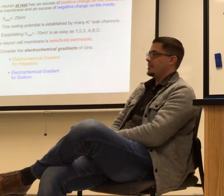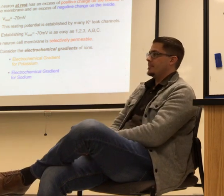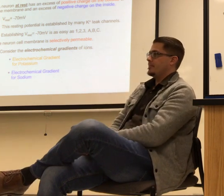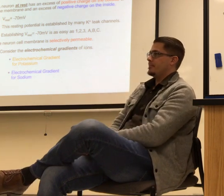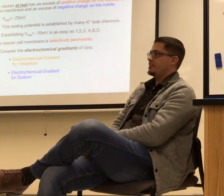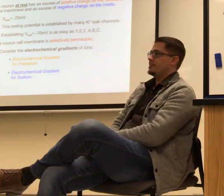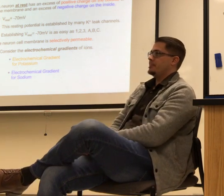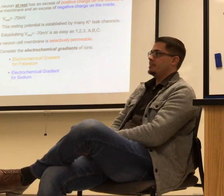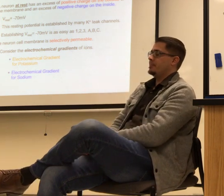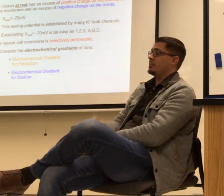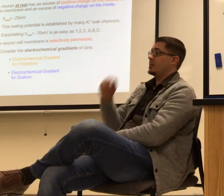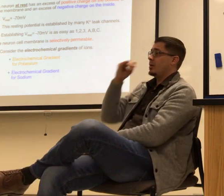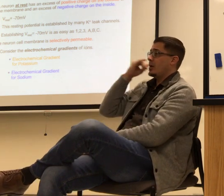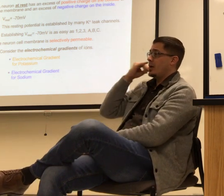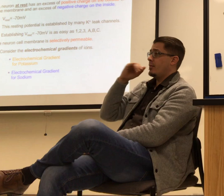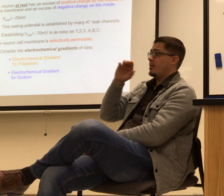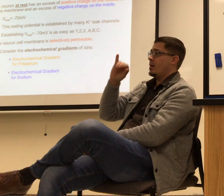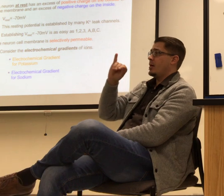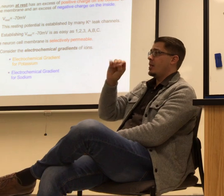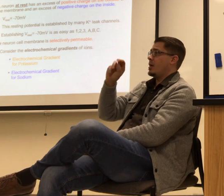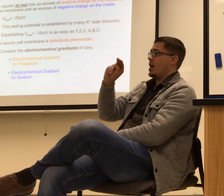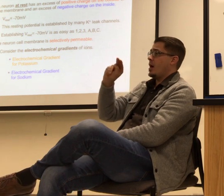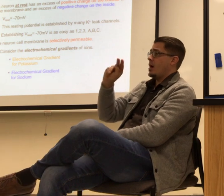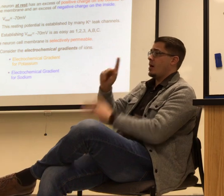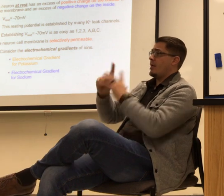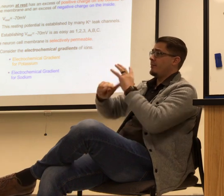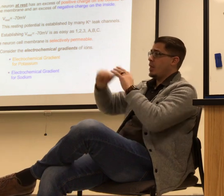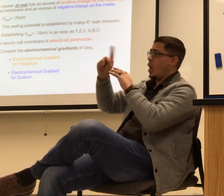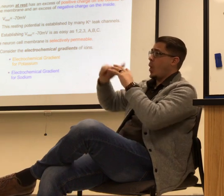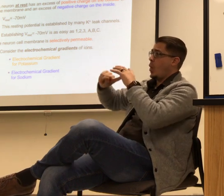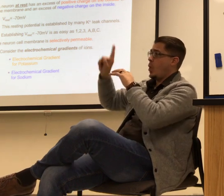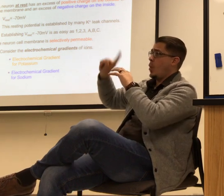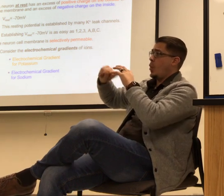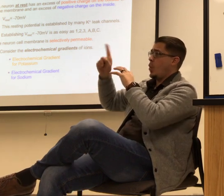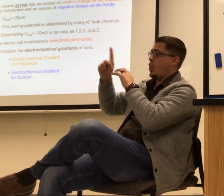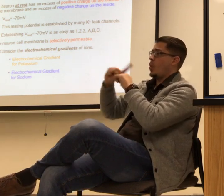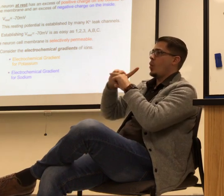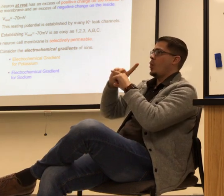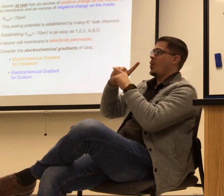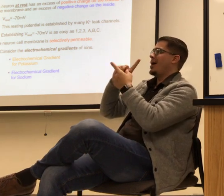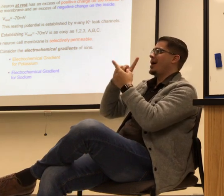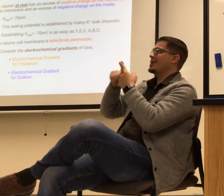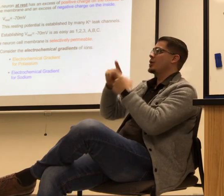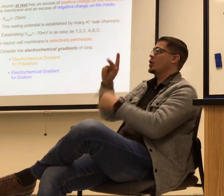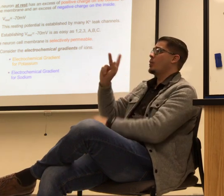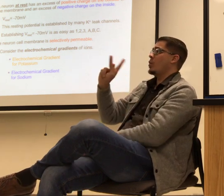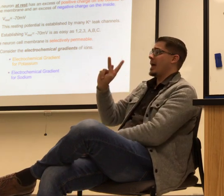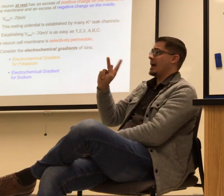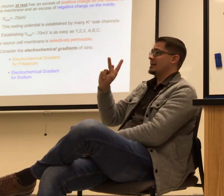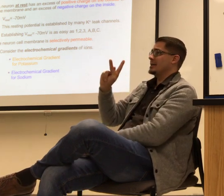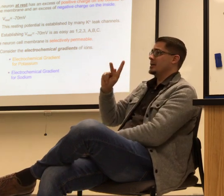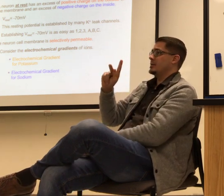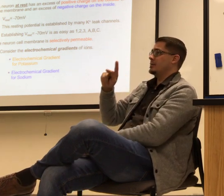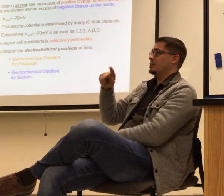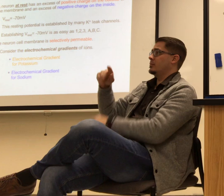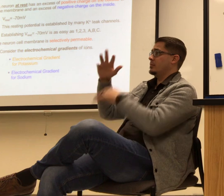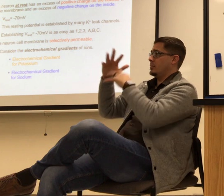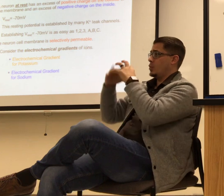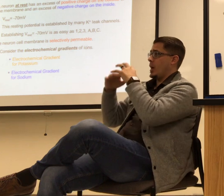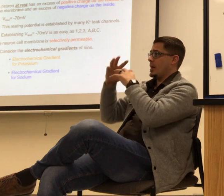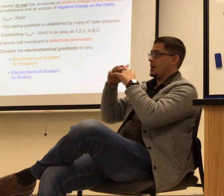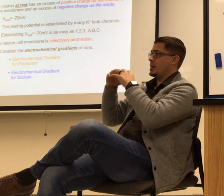if you let the ion flow until the potassium concentration